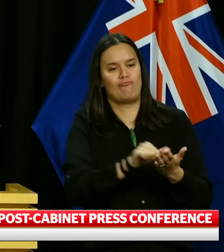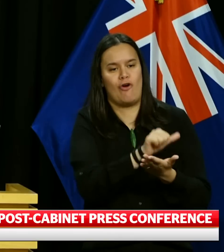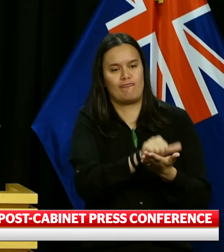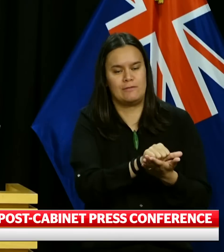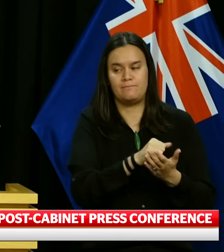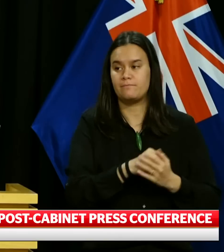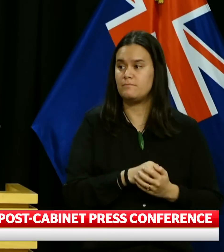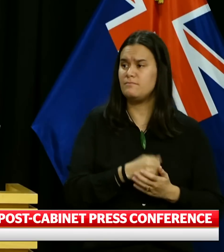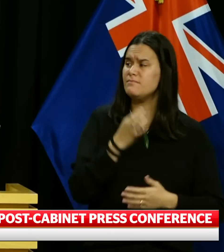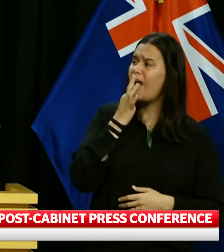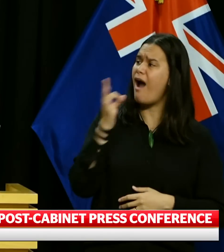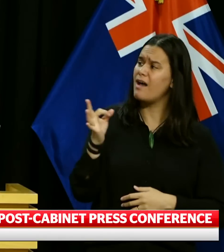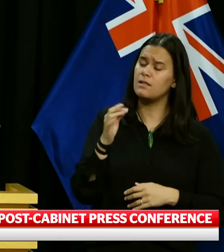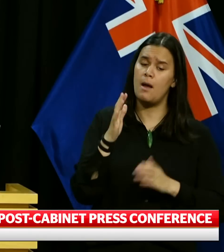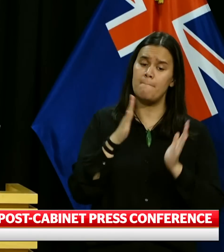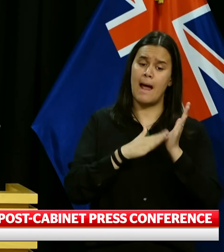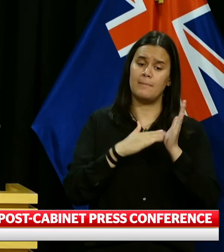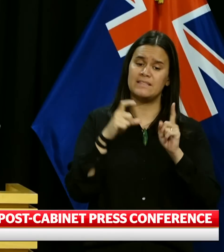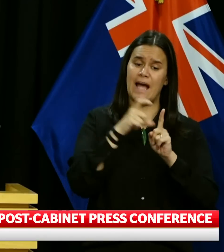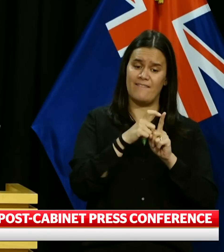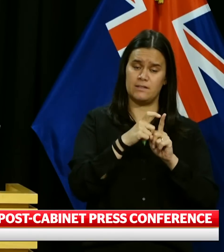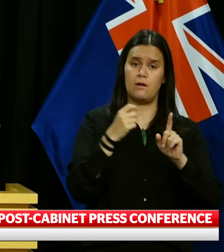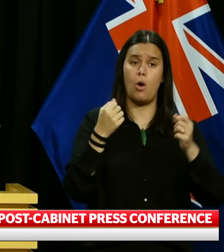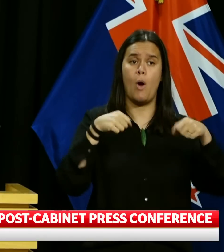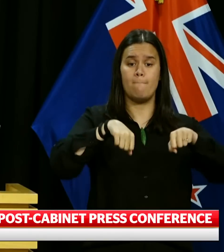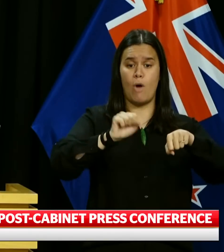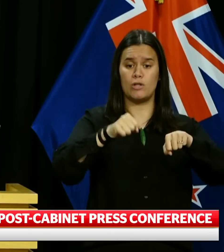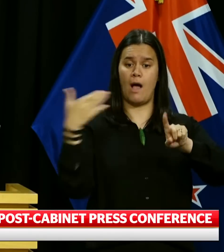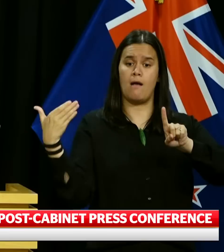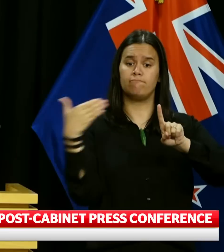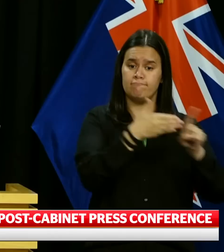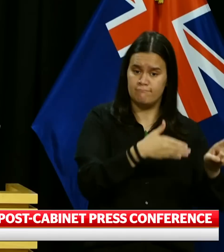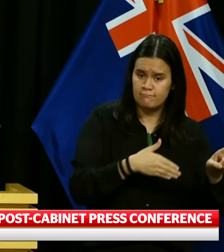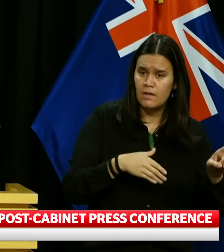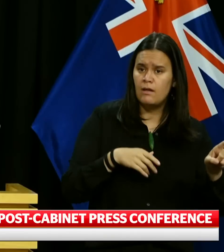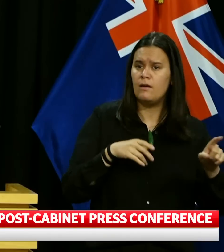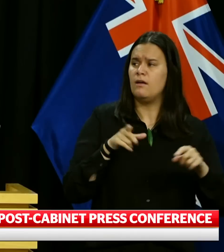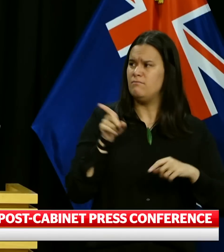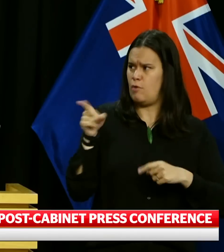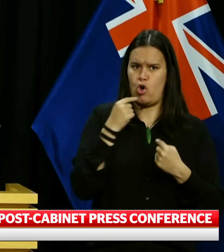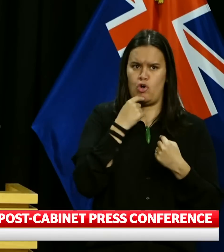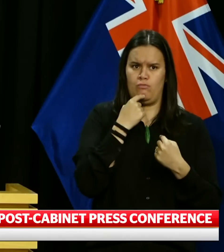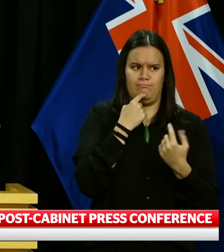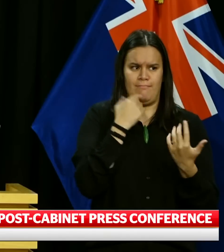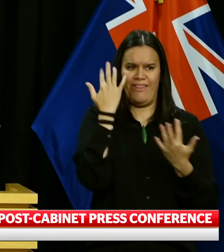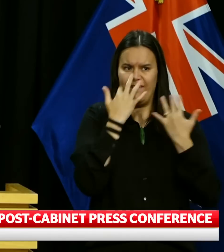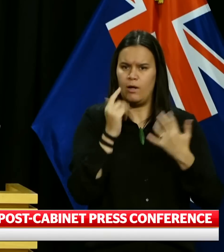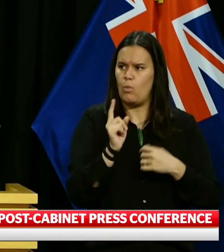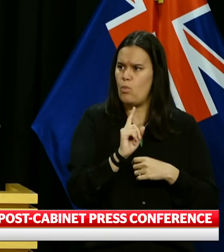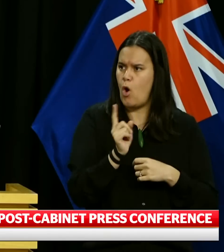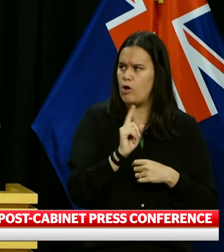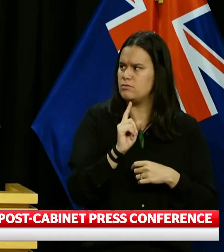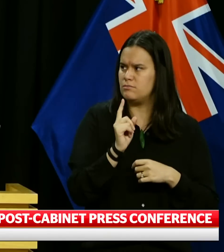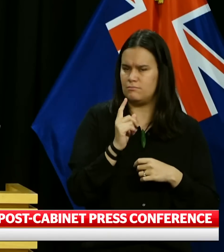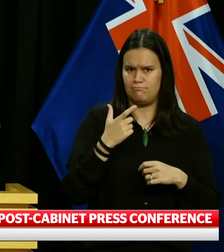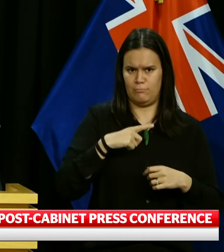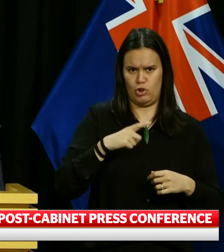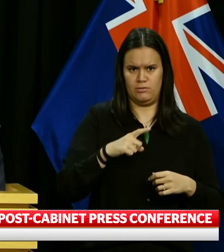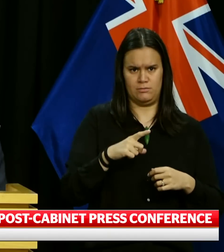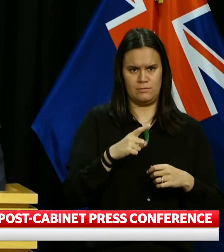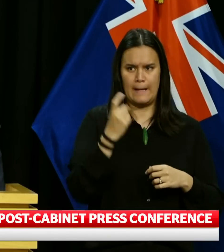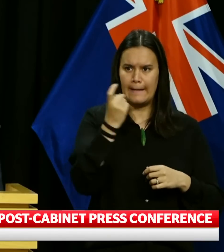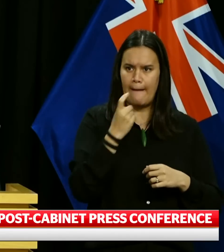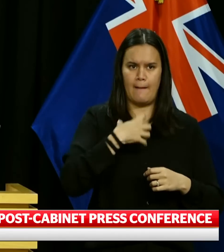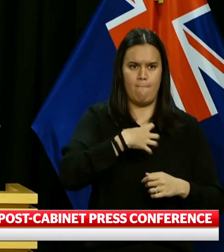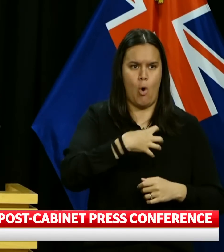struck by the motorbike, do you have any comments about that and I guess the broader political scene and increasing incidents of violence and heading